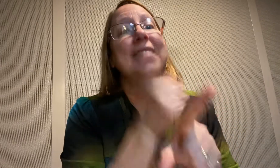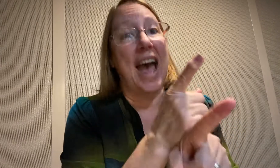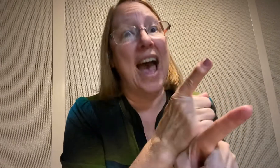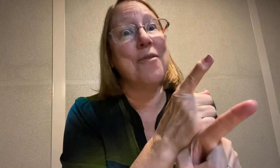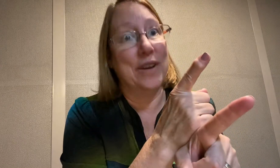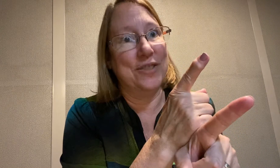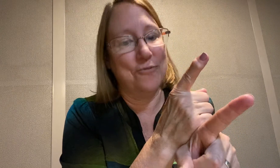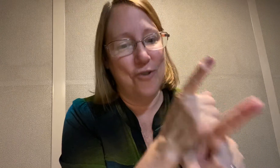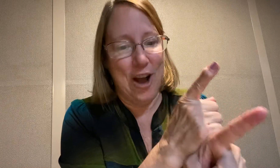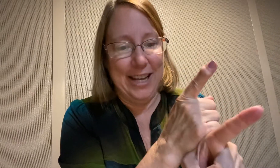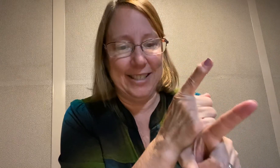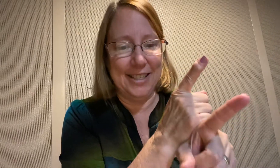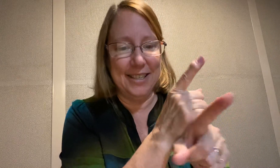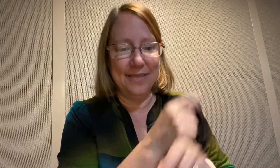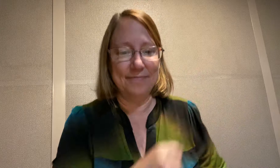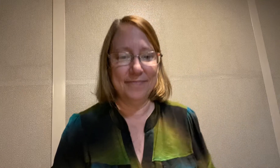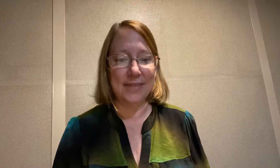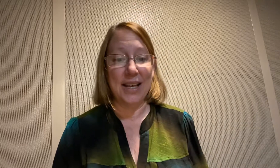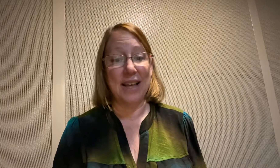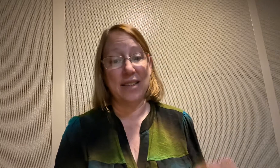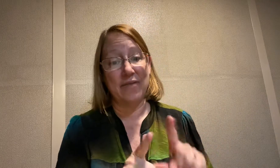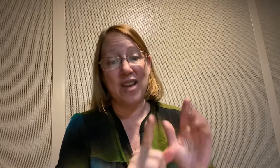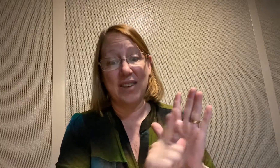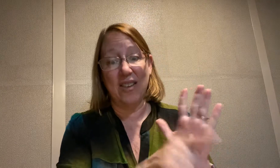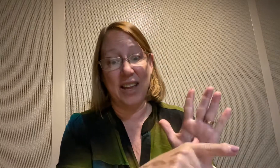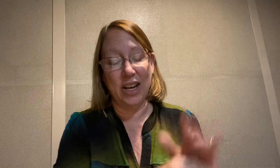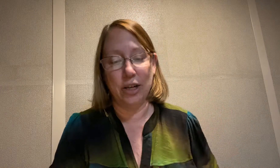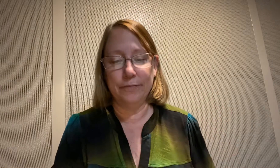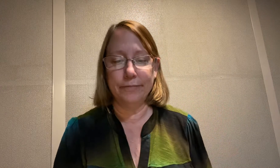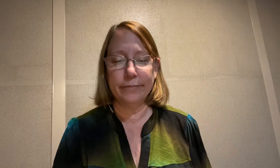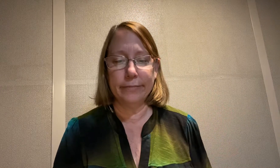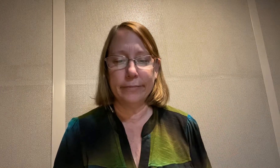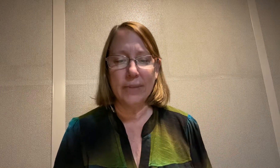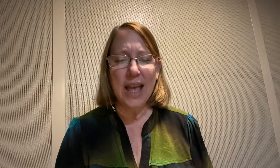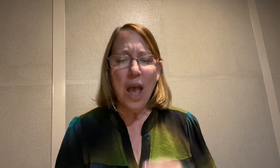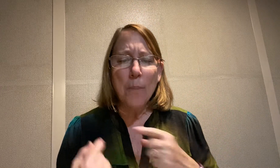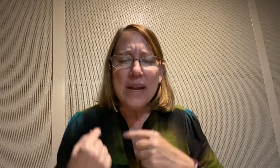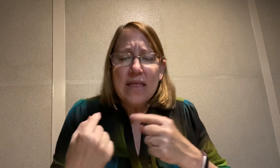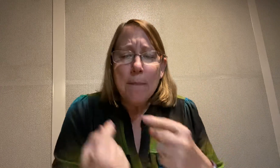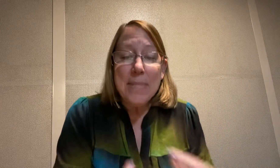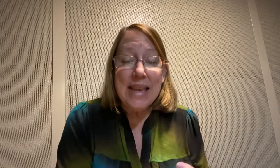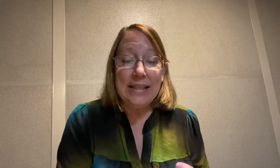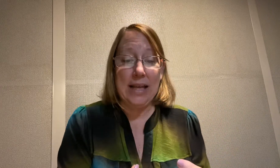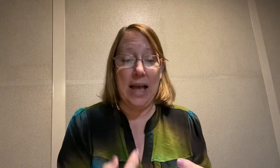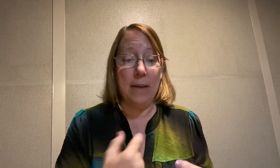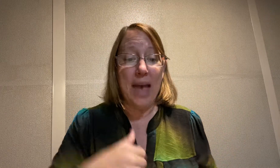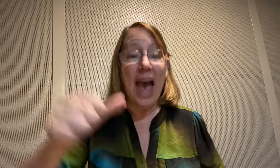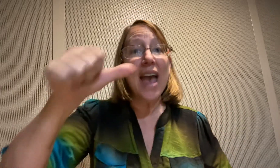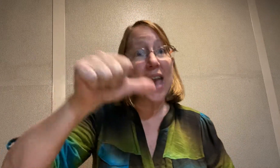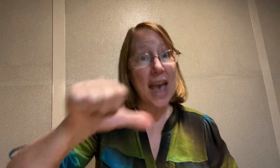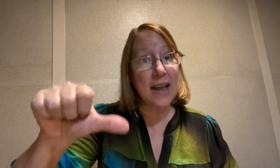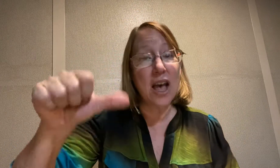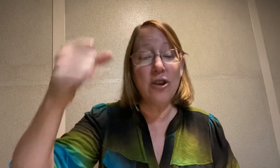I was right, as I found out later. But in the meantime, I had